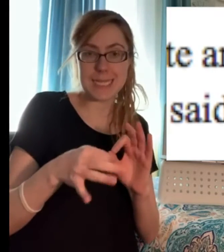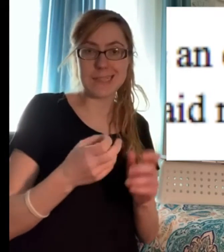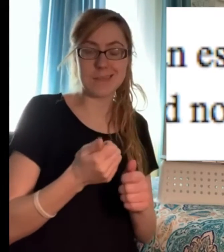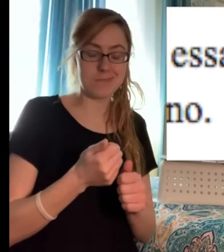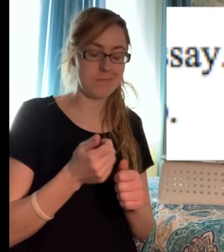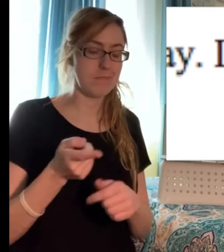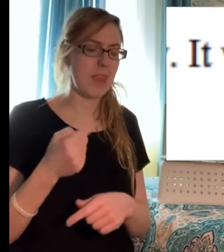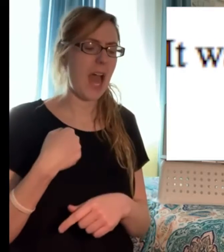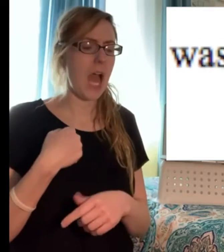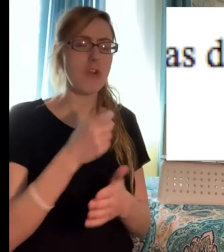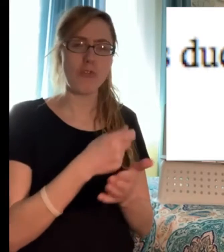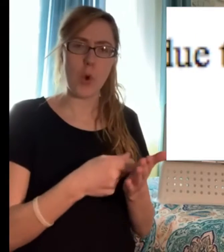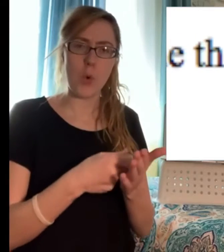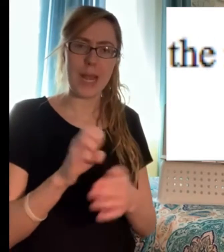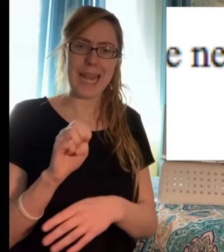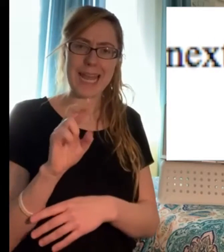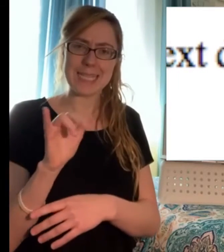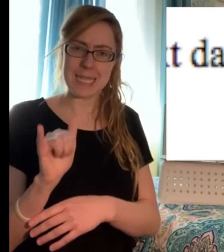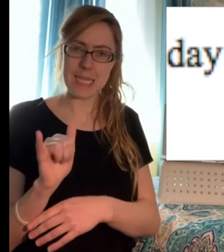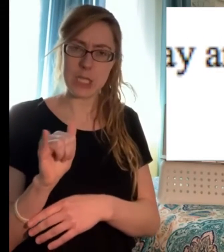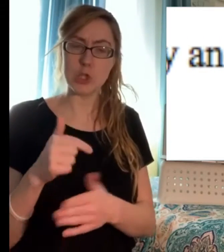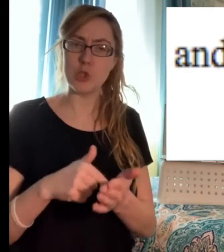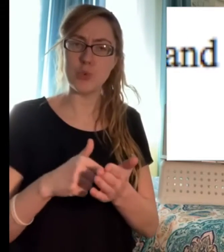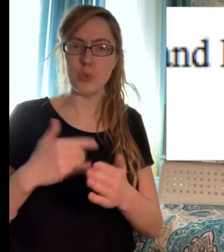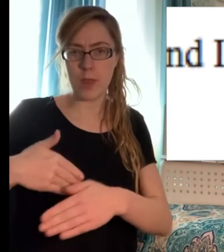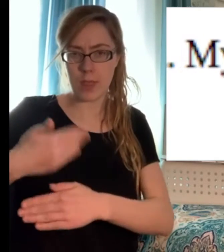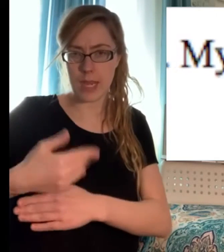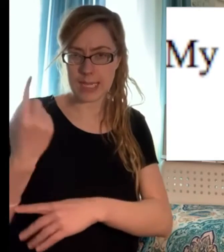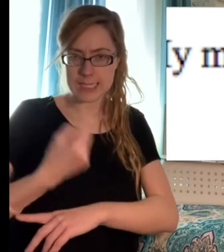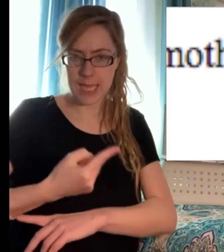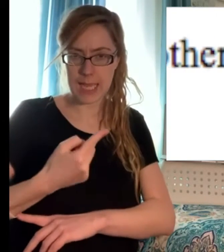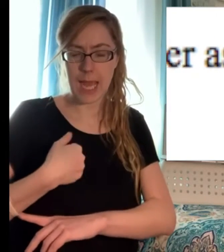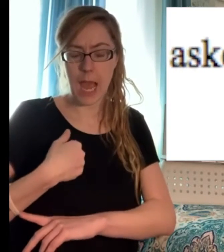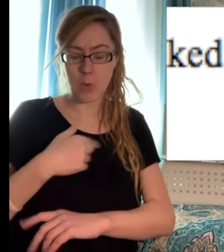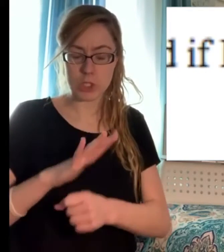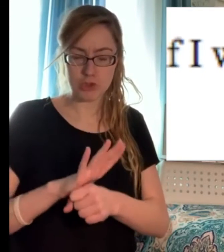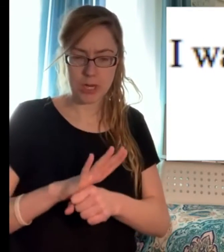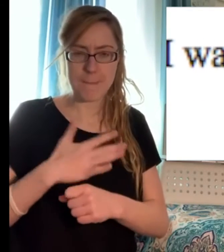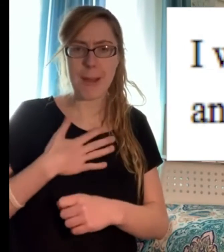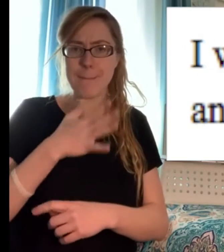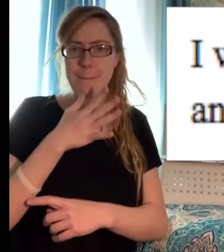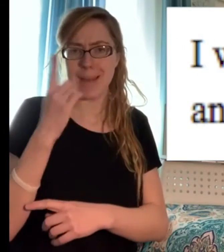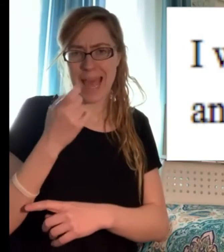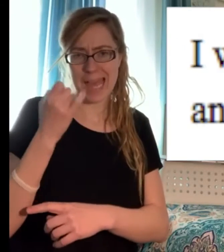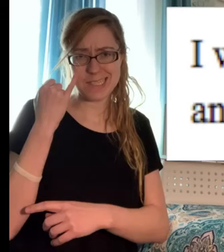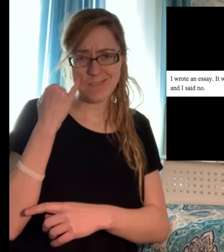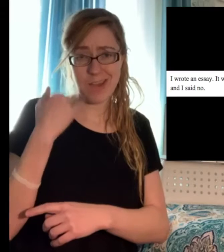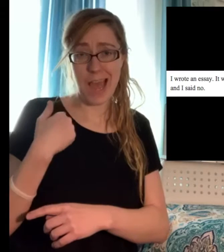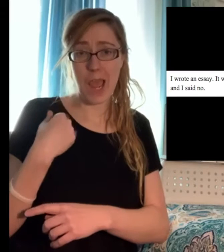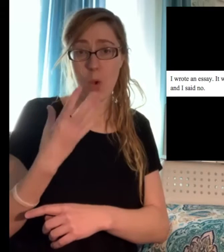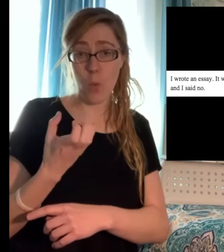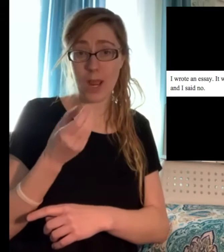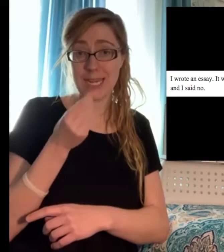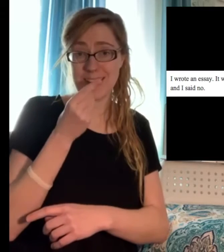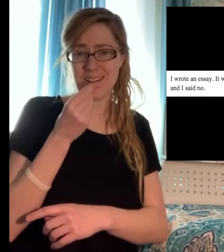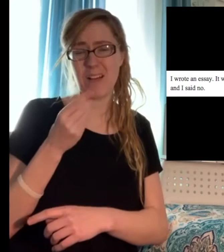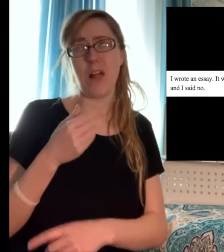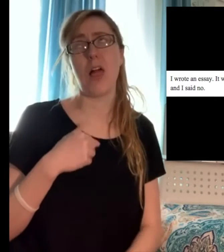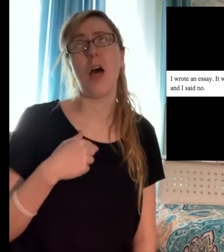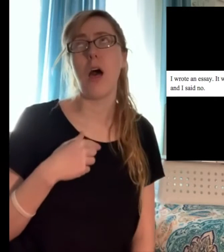an essay. It was due the next day and I was very stressed. My mother asked if I wanted dinner, and I said no. That was the most